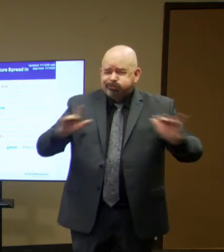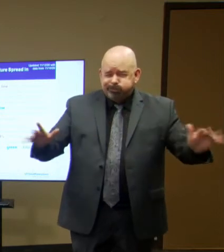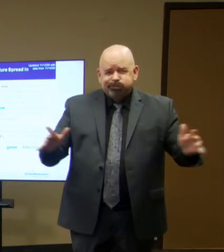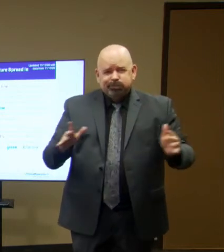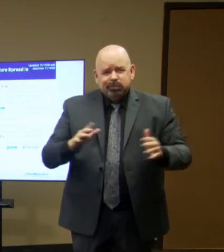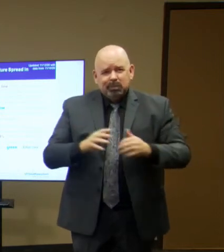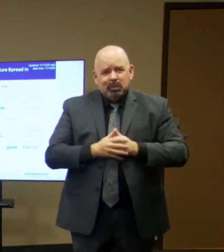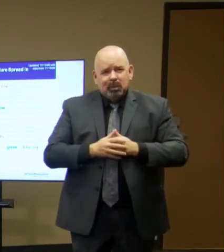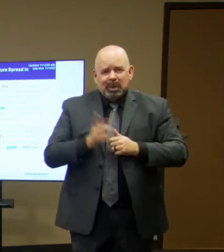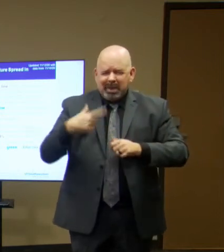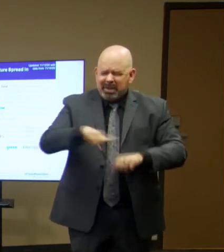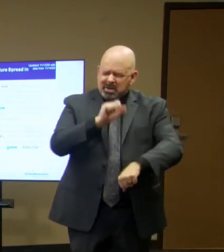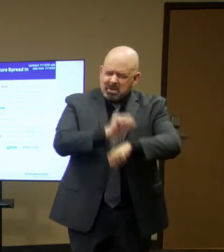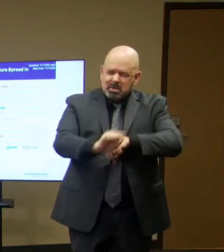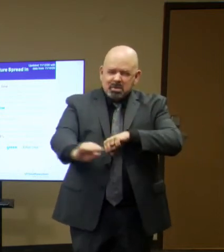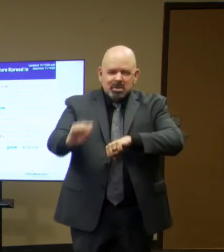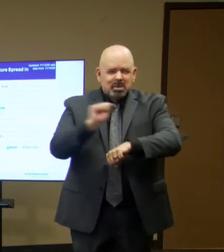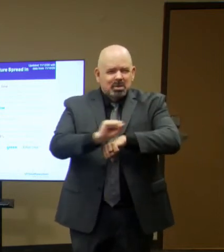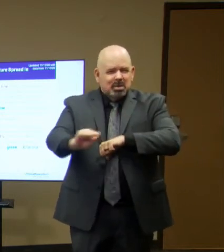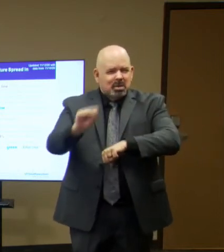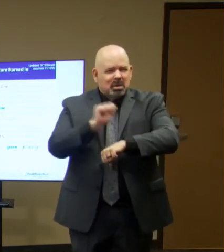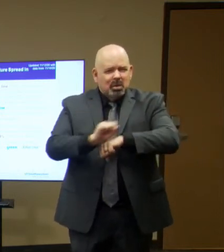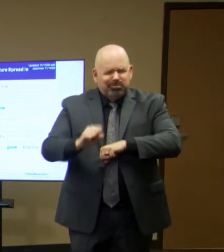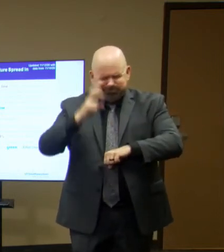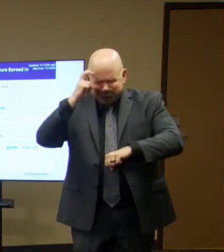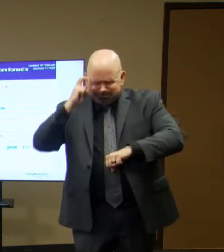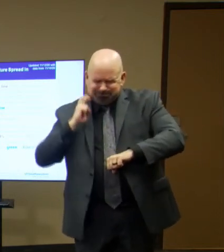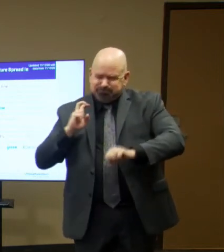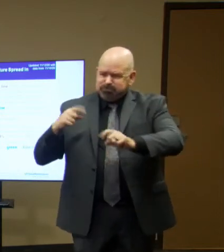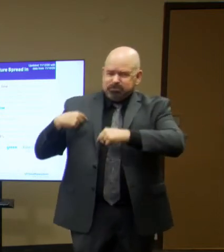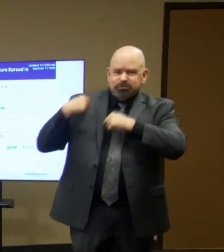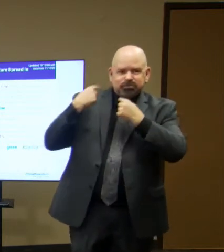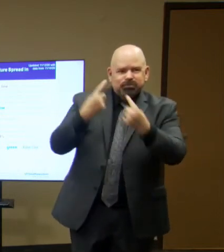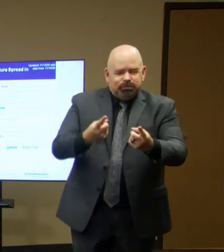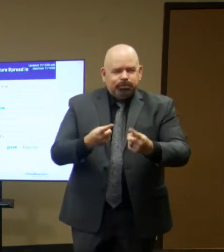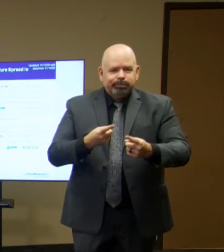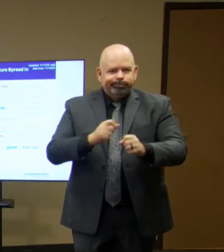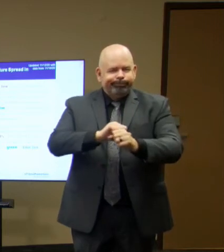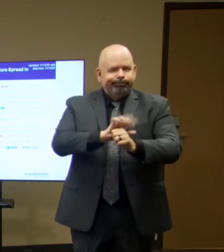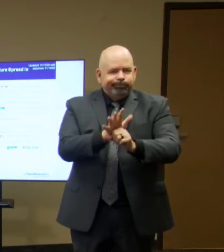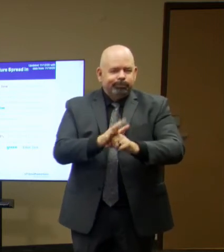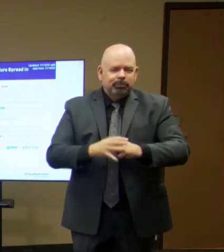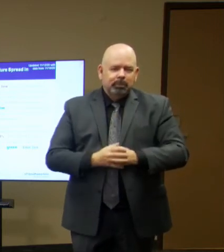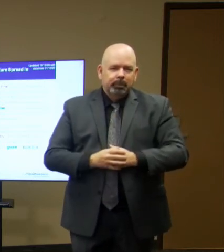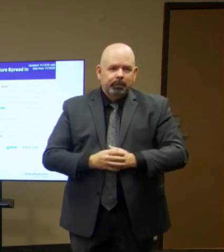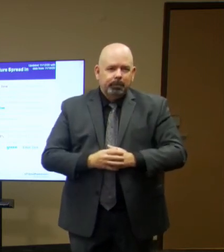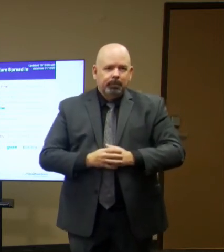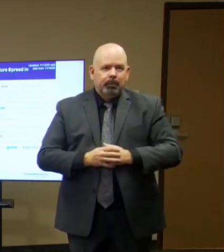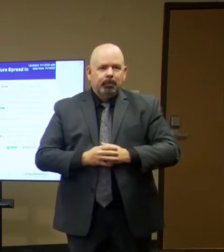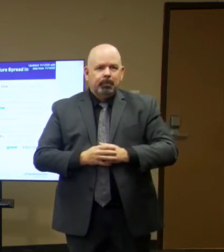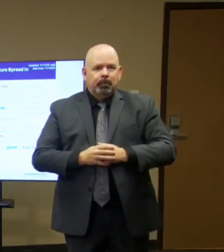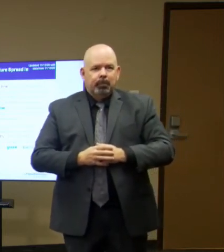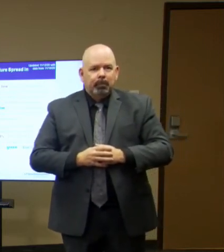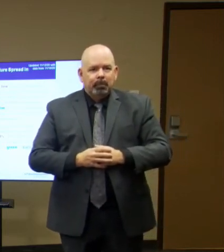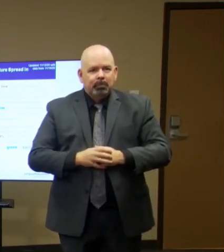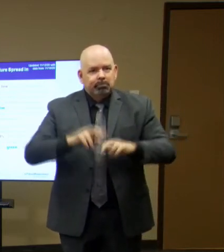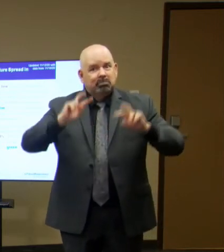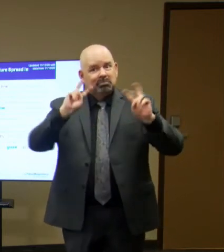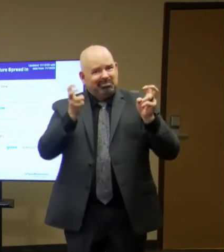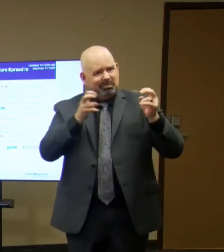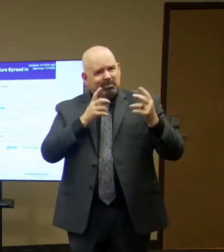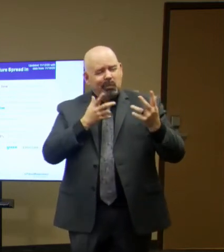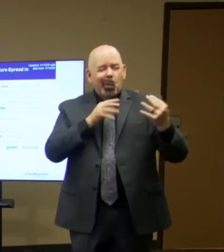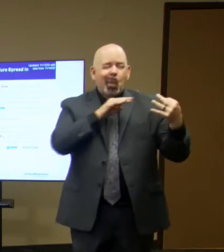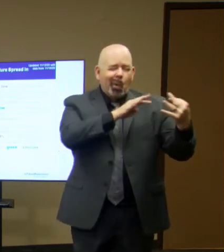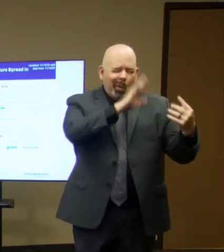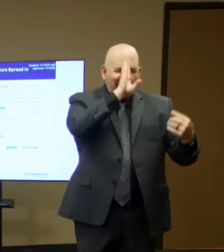ever worked in their life, harder than any of us probably outside of the field of war have worked in our lives. So one of the doctors pointed out on the call